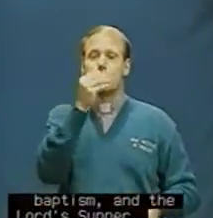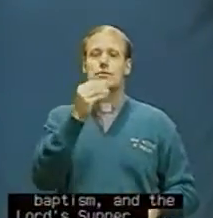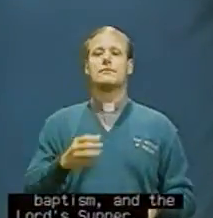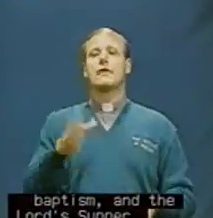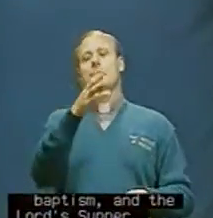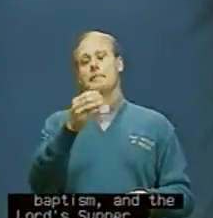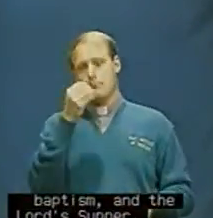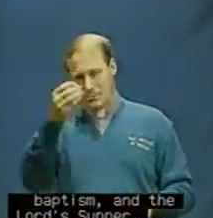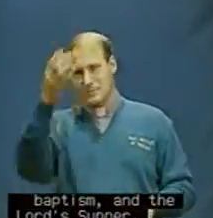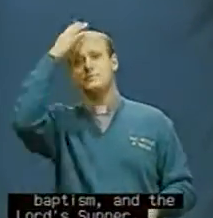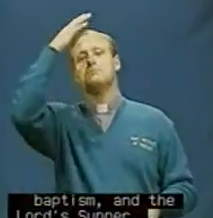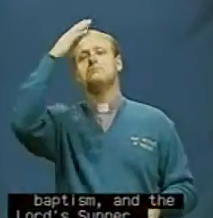baptism, and the Lord's Supper.